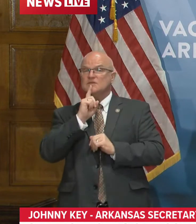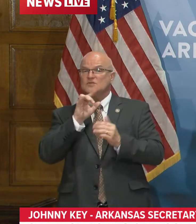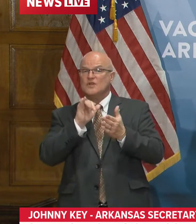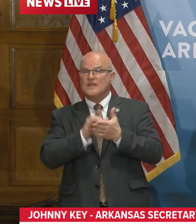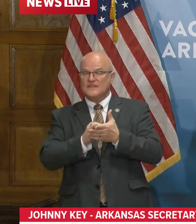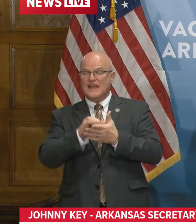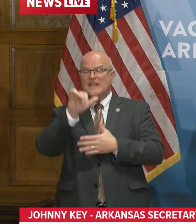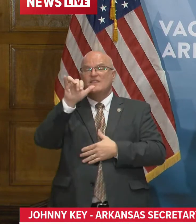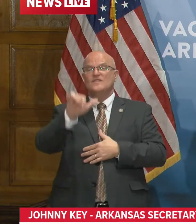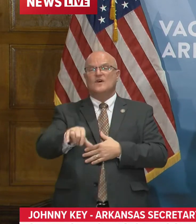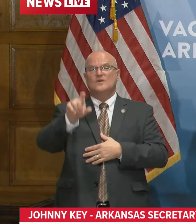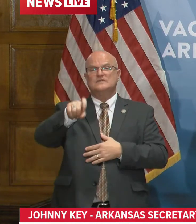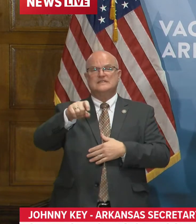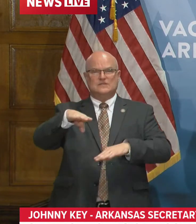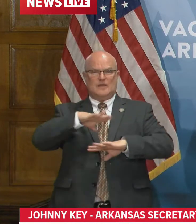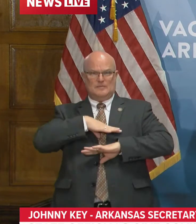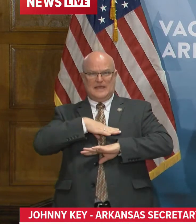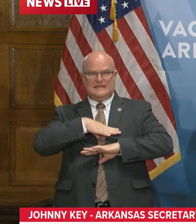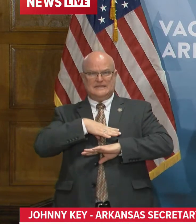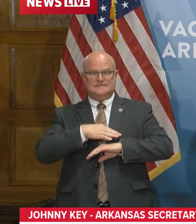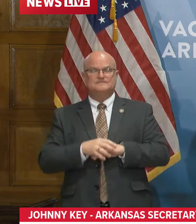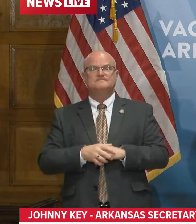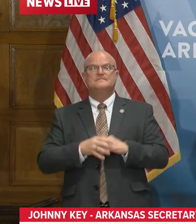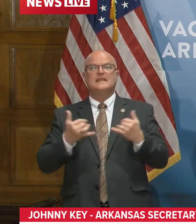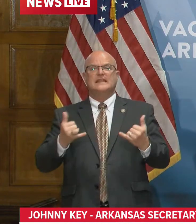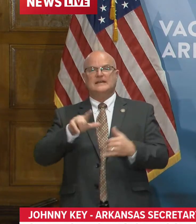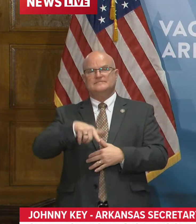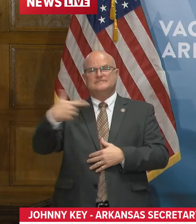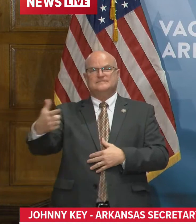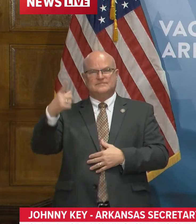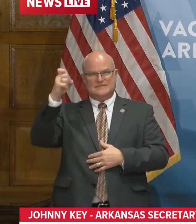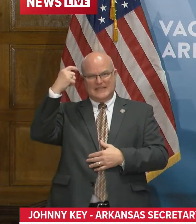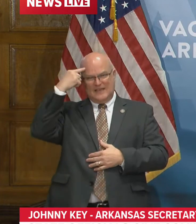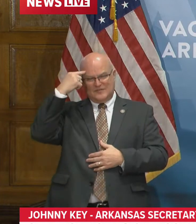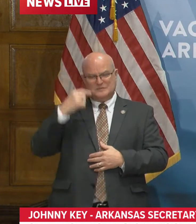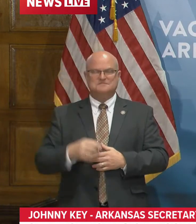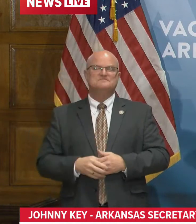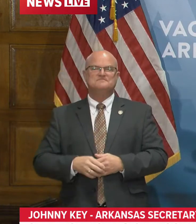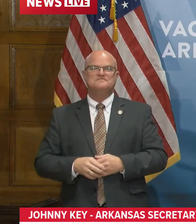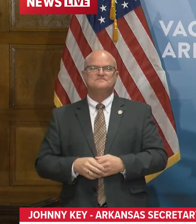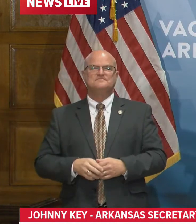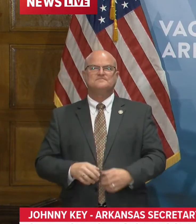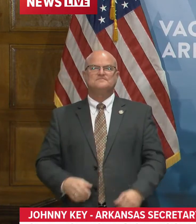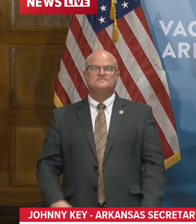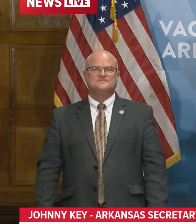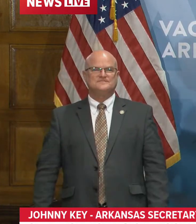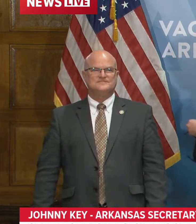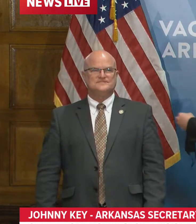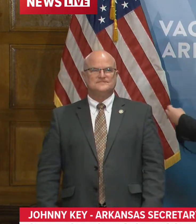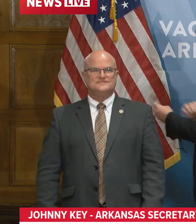that those needs are being met. And with that, I'll turn it back to the governor.